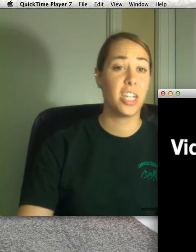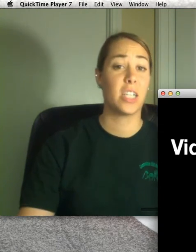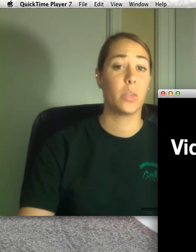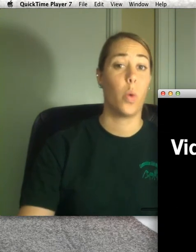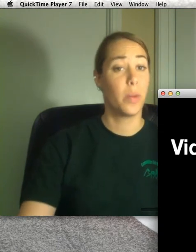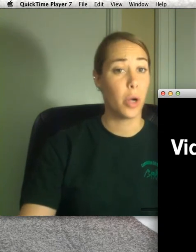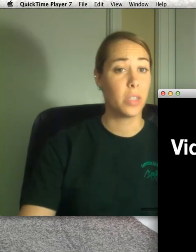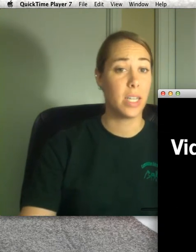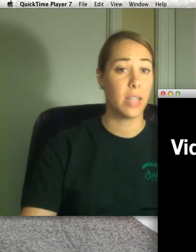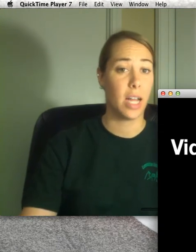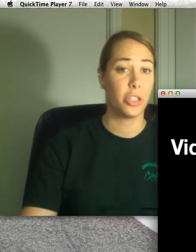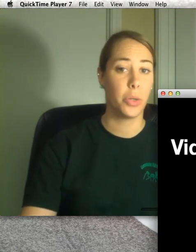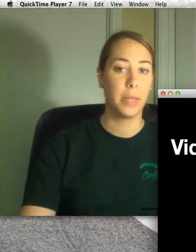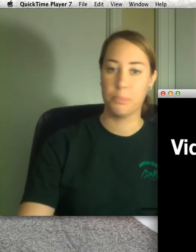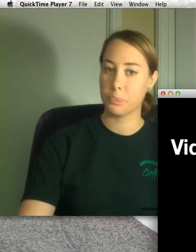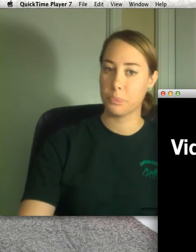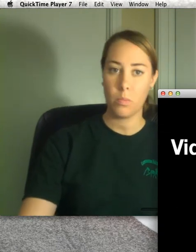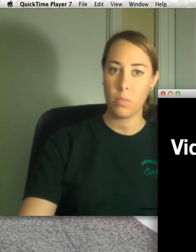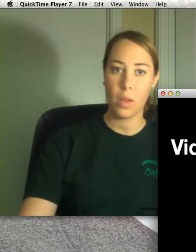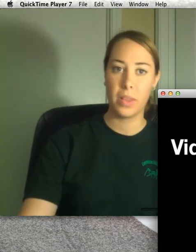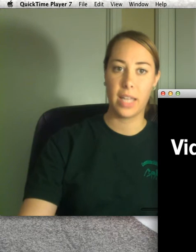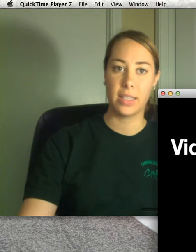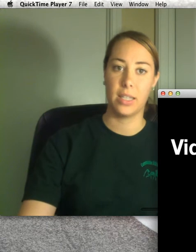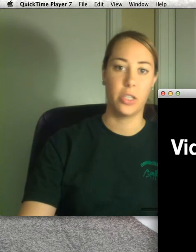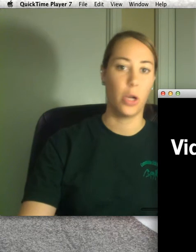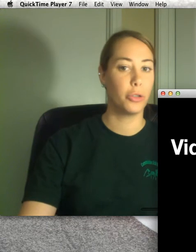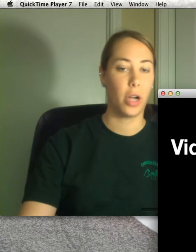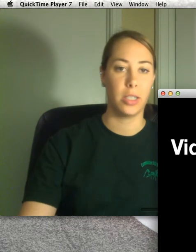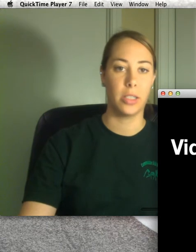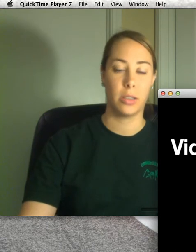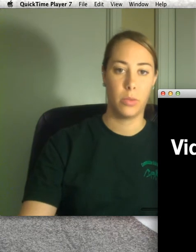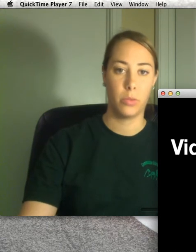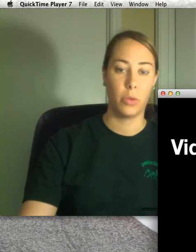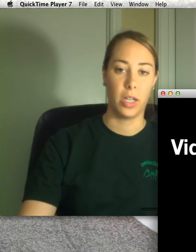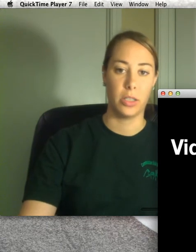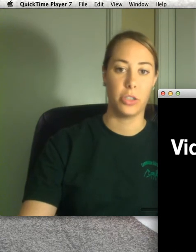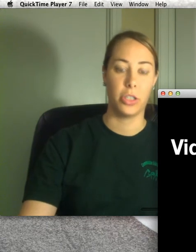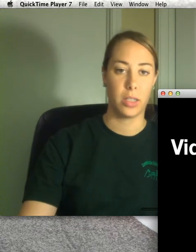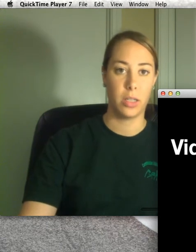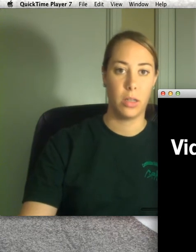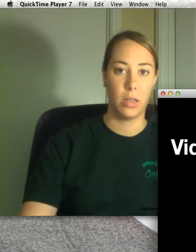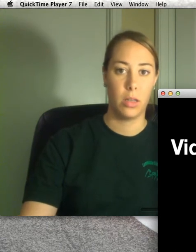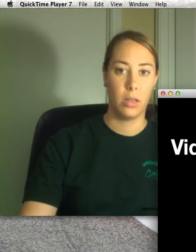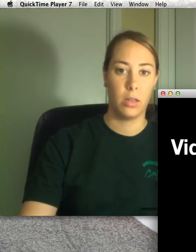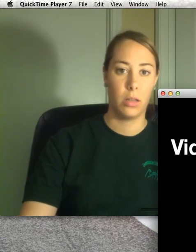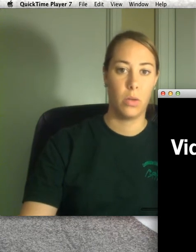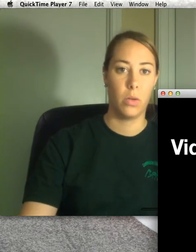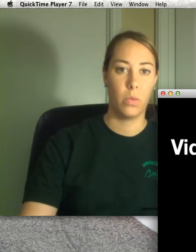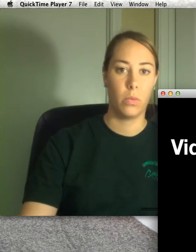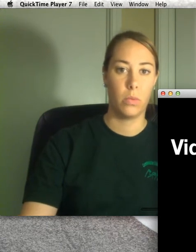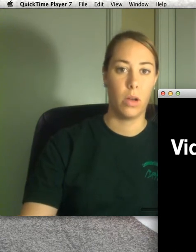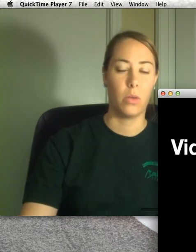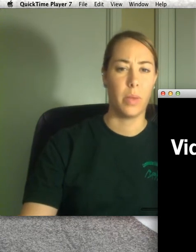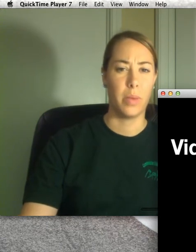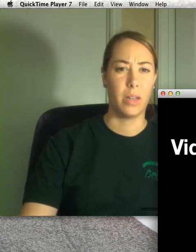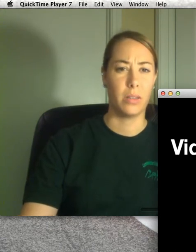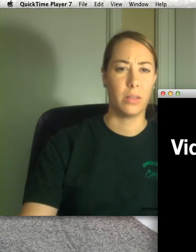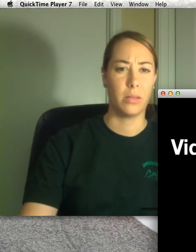Hydrogen has one protein attached to it, but that's it. No neutrons, protons, just,